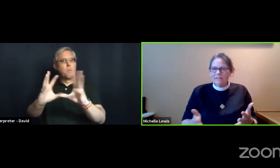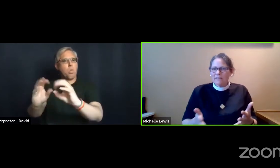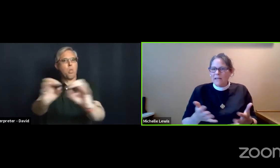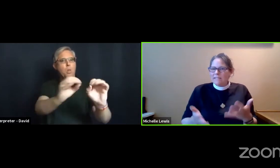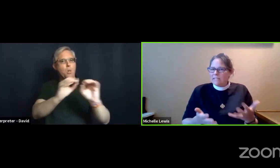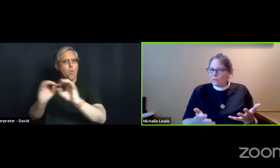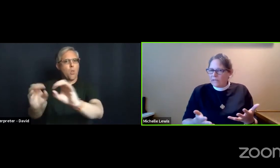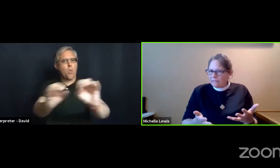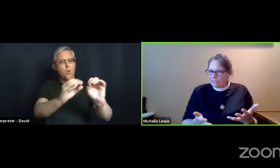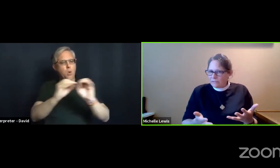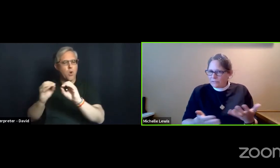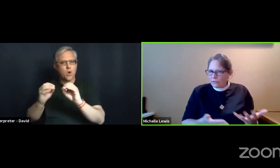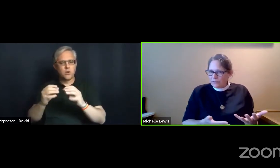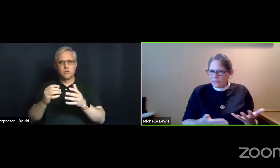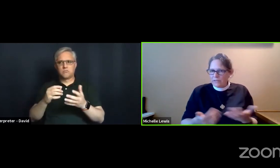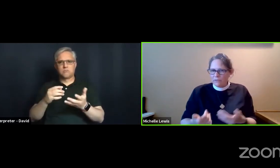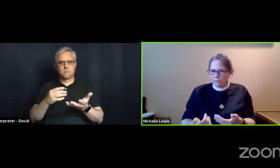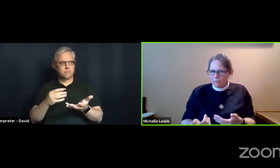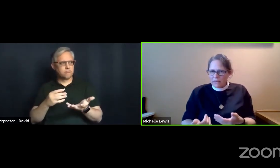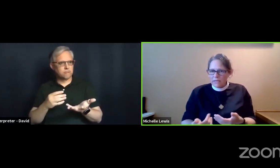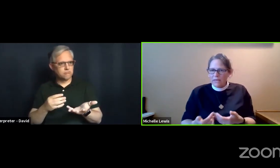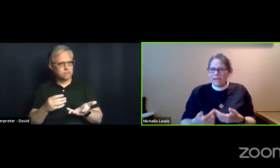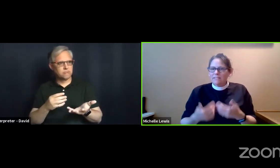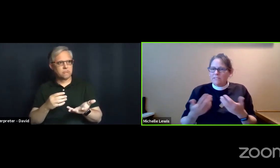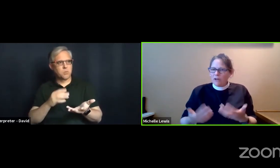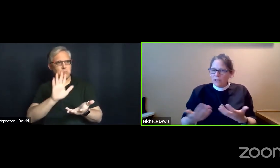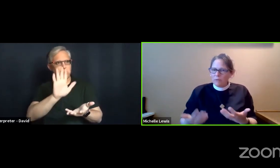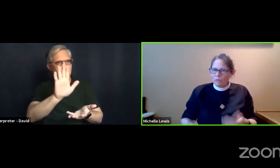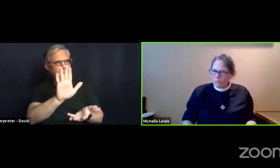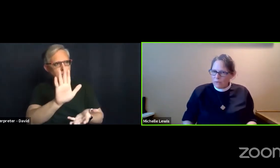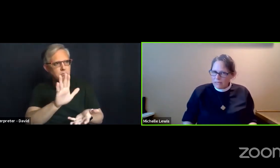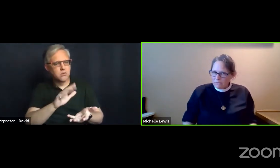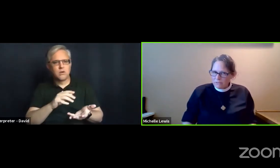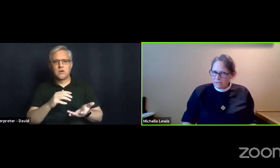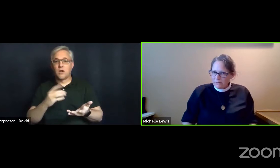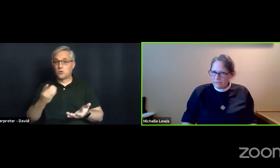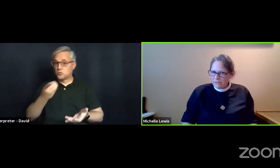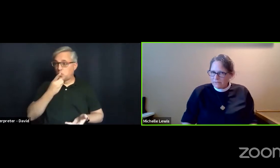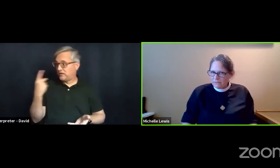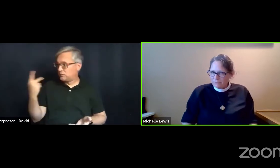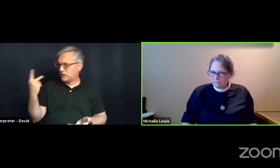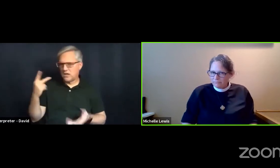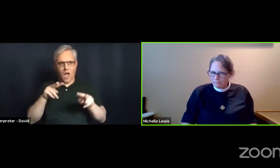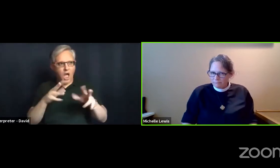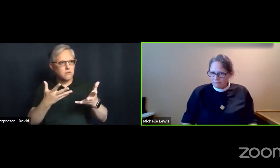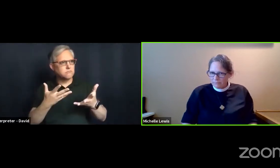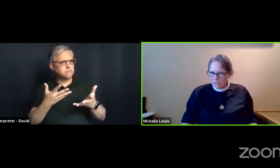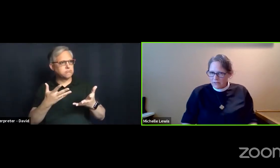They didn't wait for Dorothy or for me to talk about what we observed.